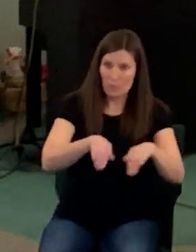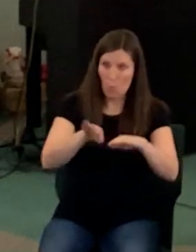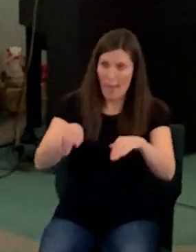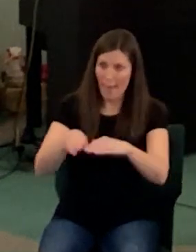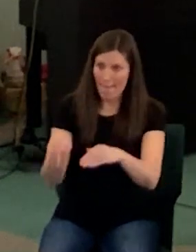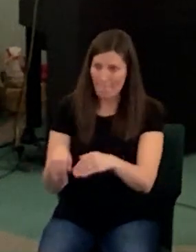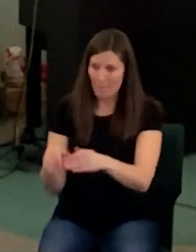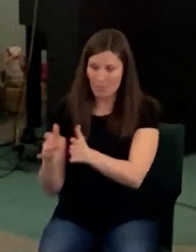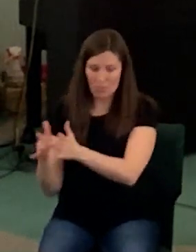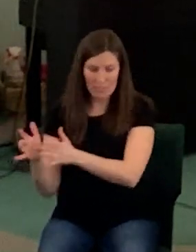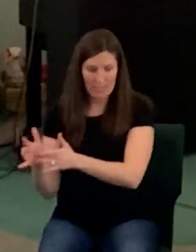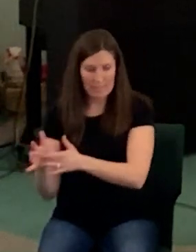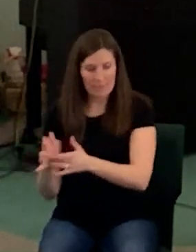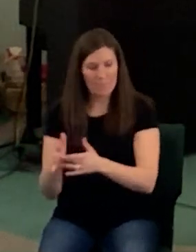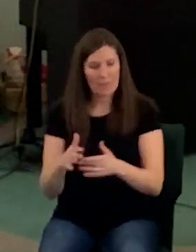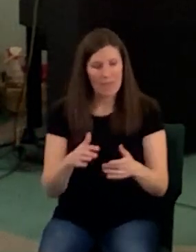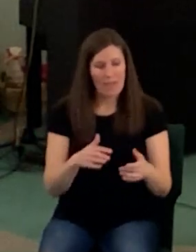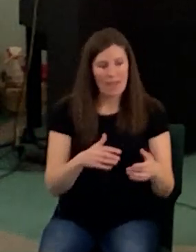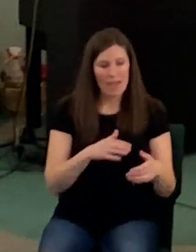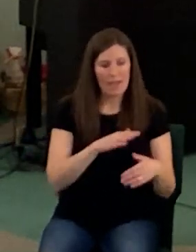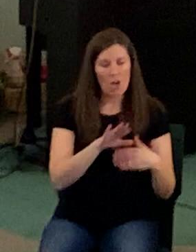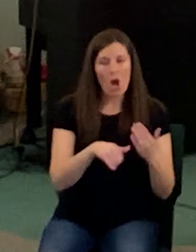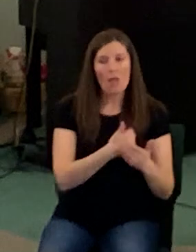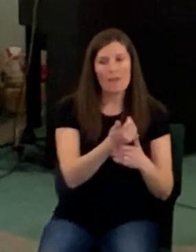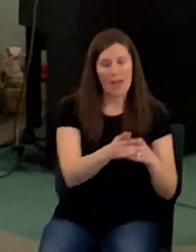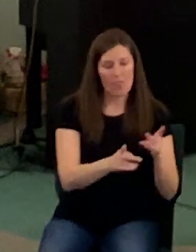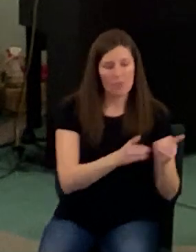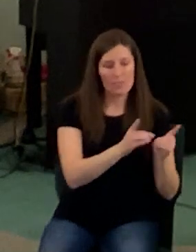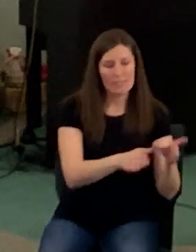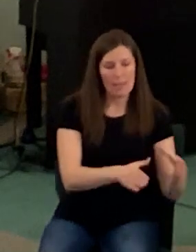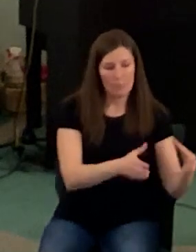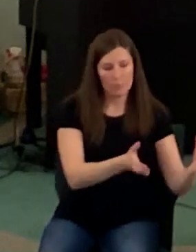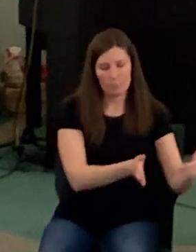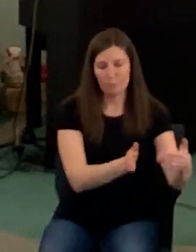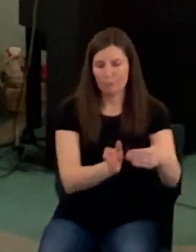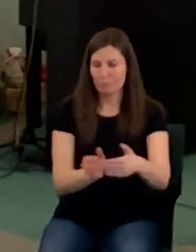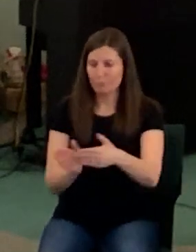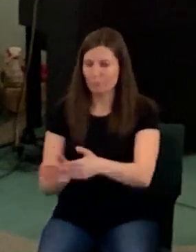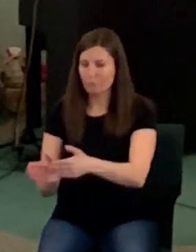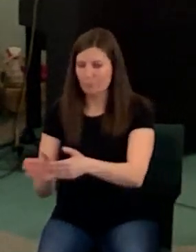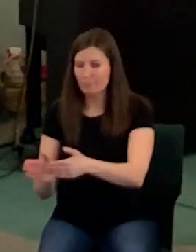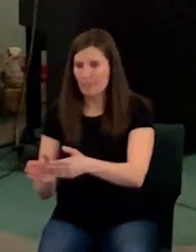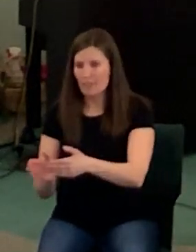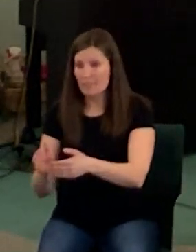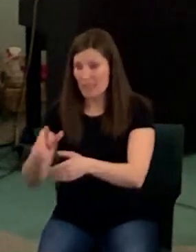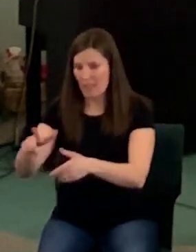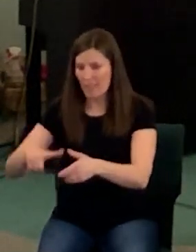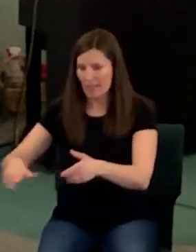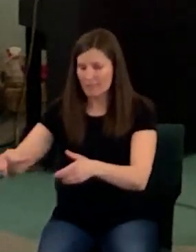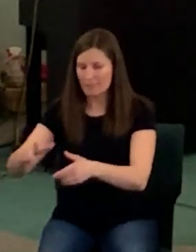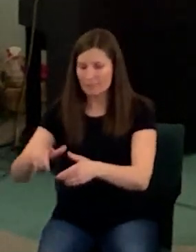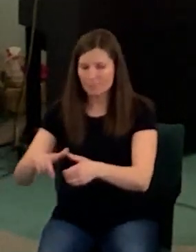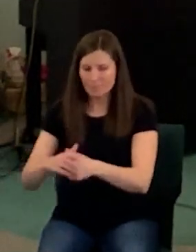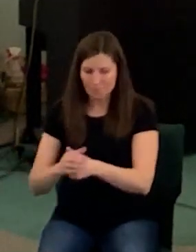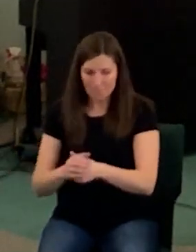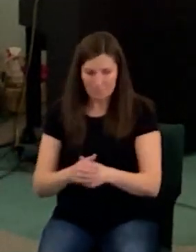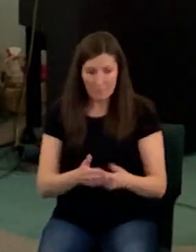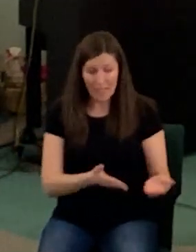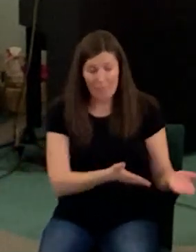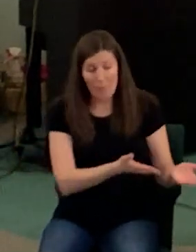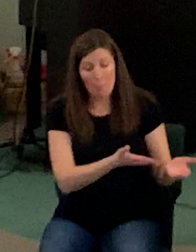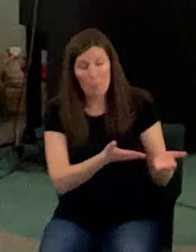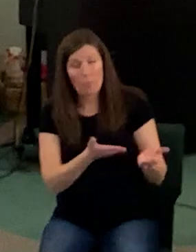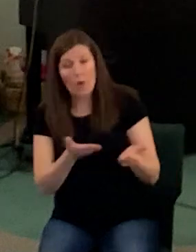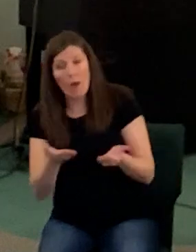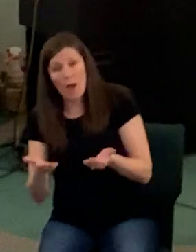disciples came in a little boat, for they were not far from the land, but about 100 yards away, dragging the